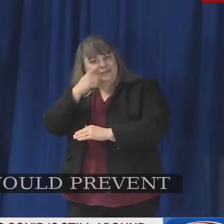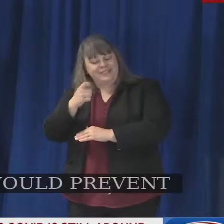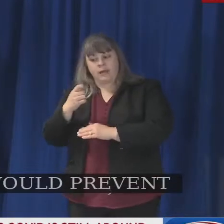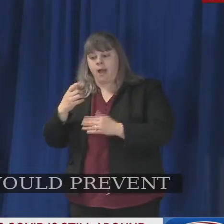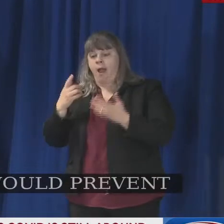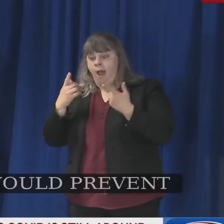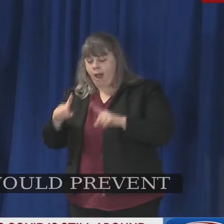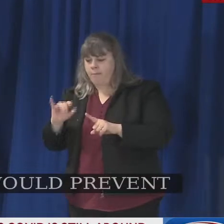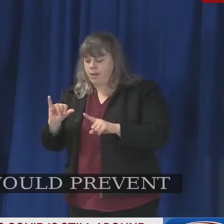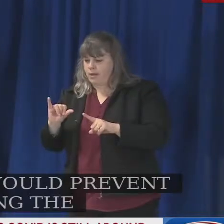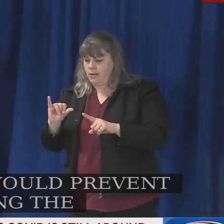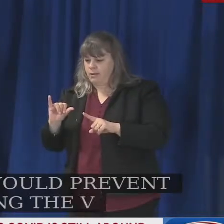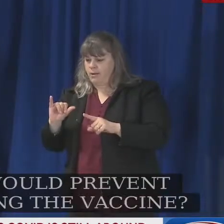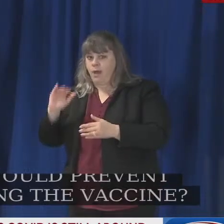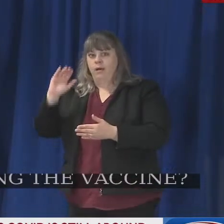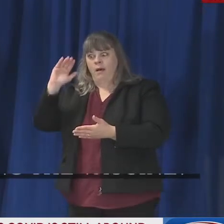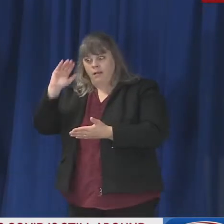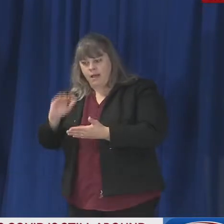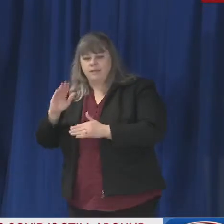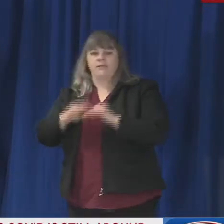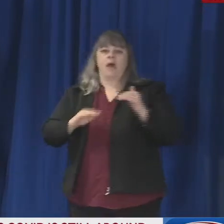December, which should give folks